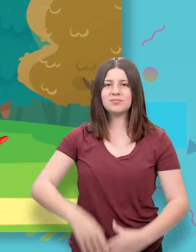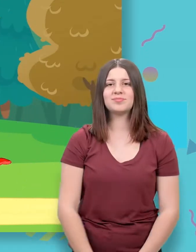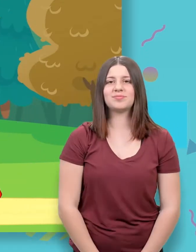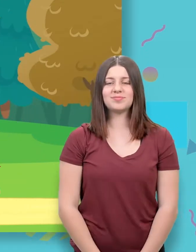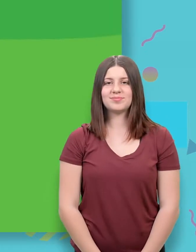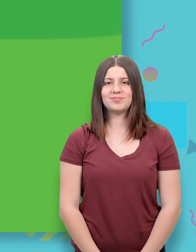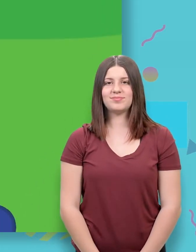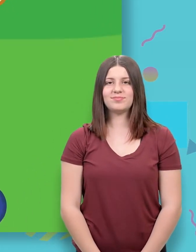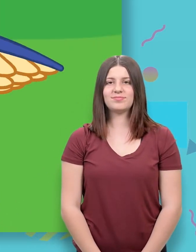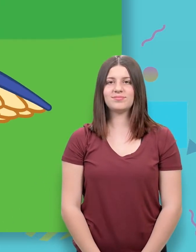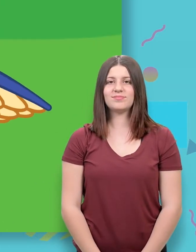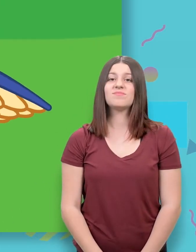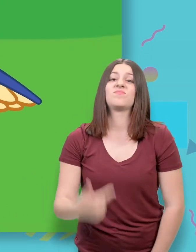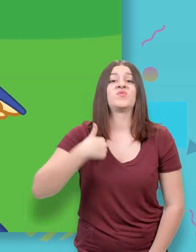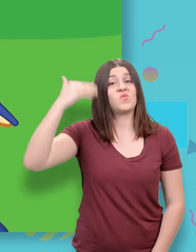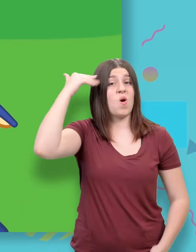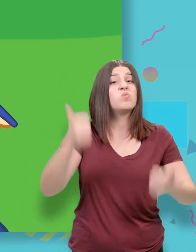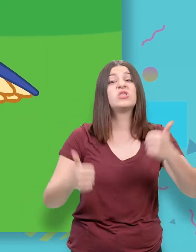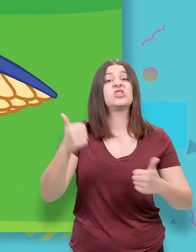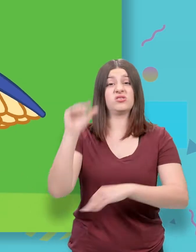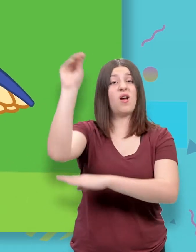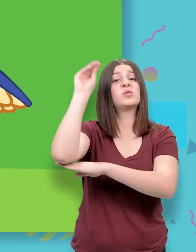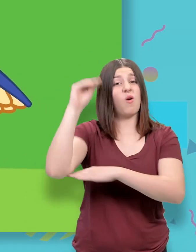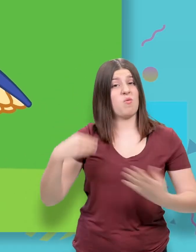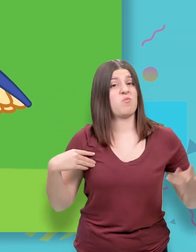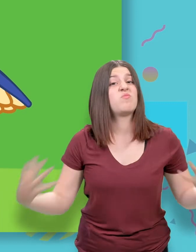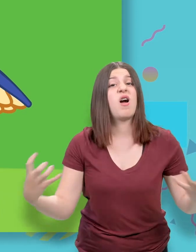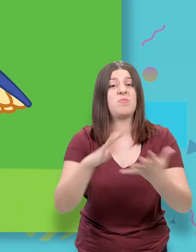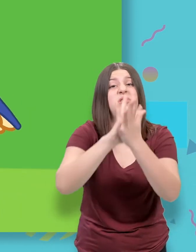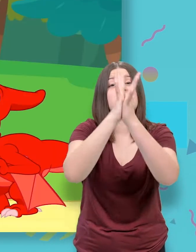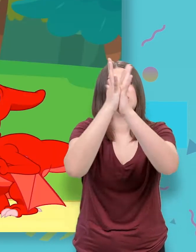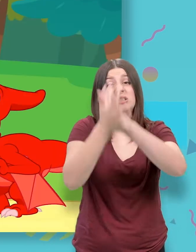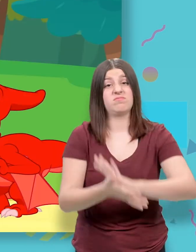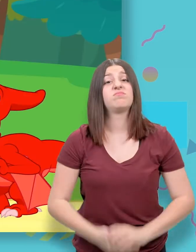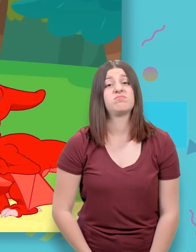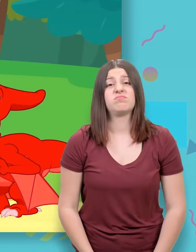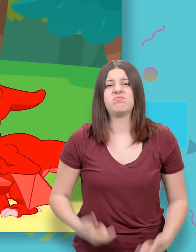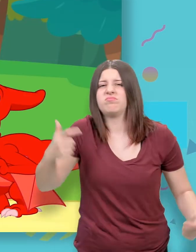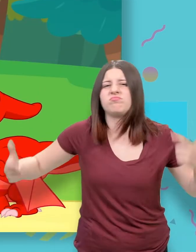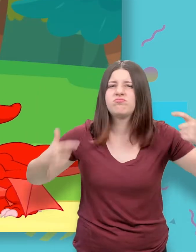I know which dinosaur I want to be! The biggest of them all!